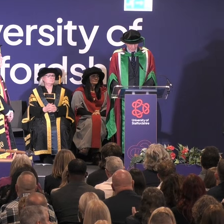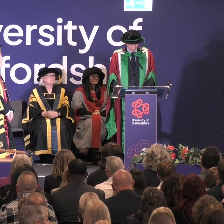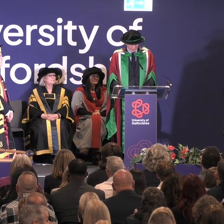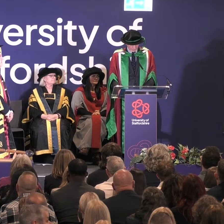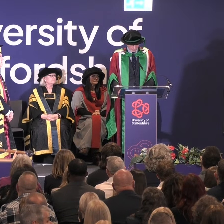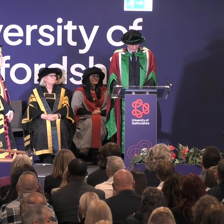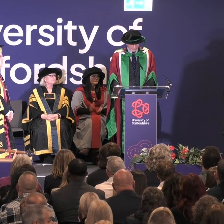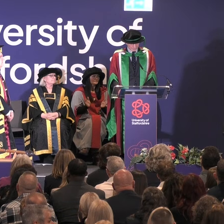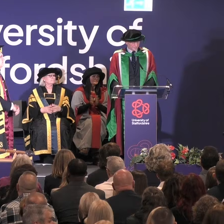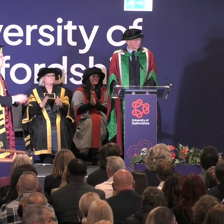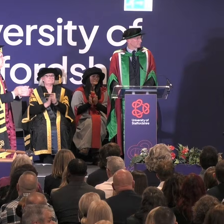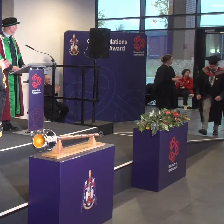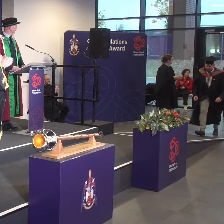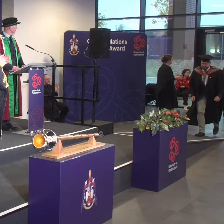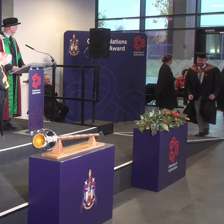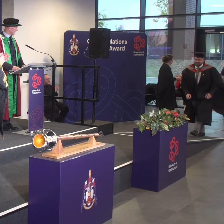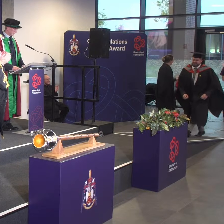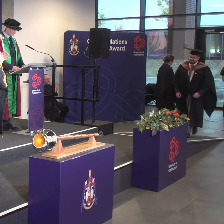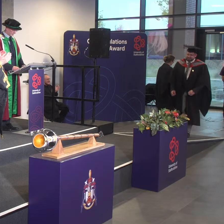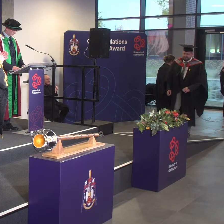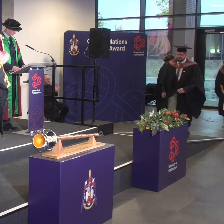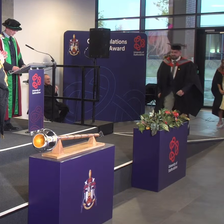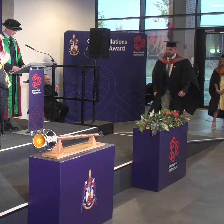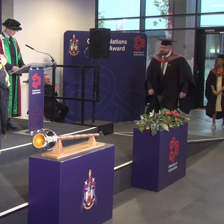Christopher Brown.